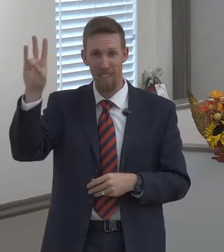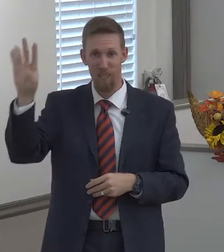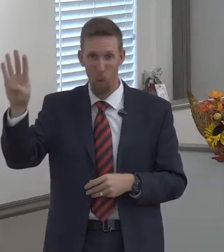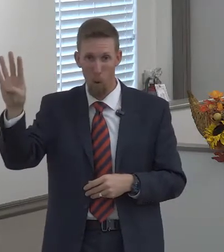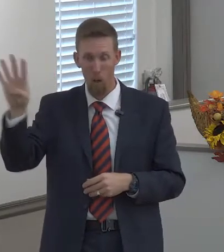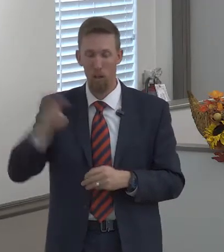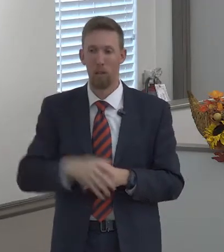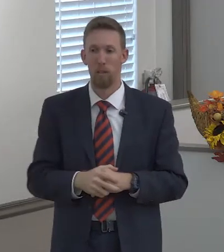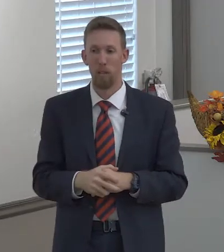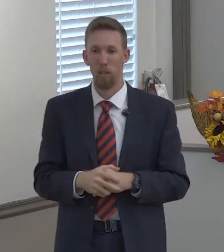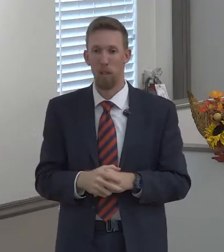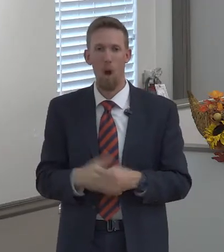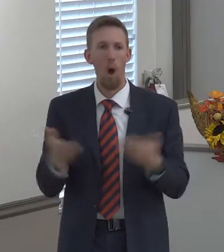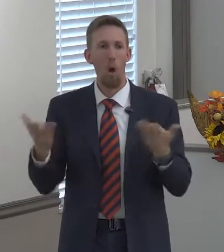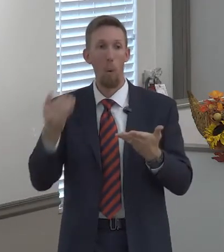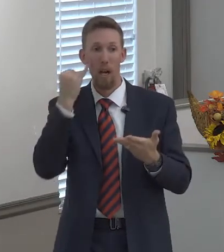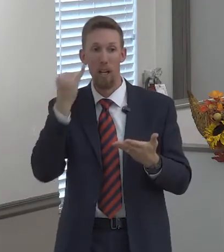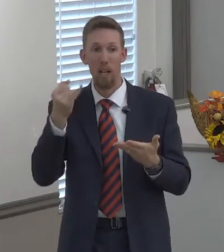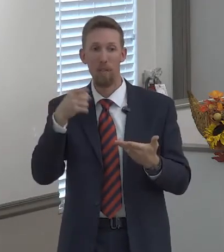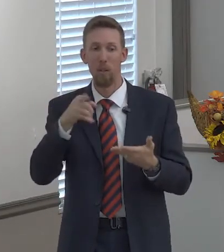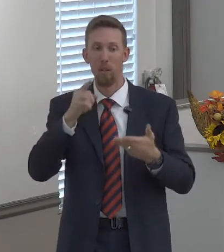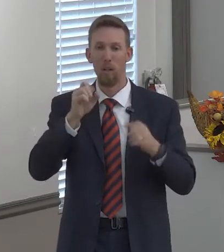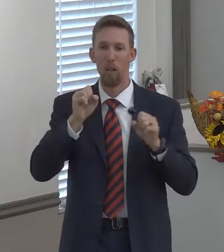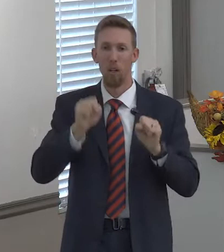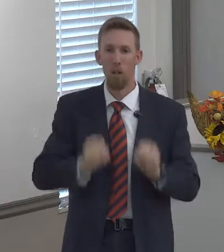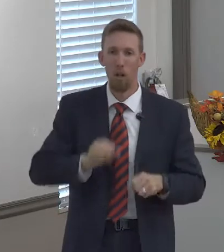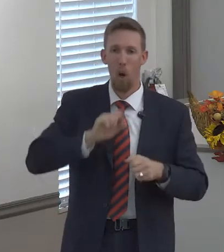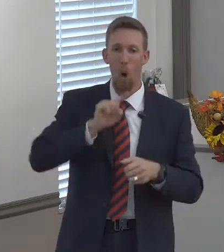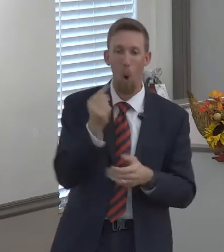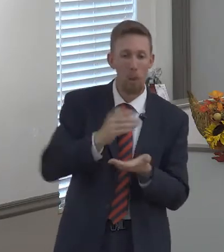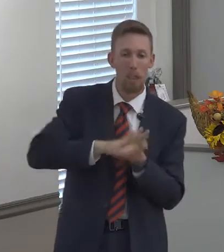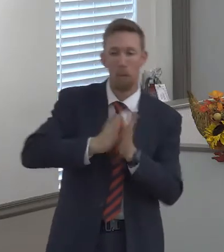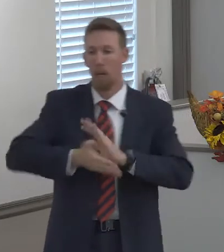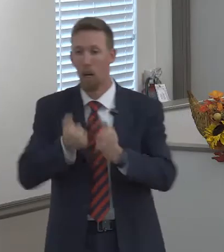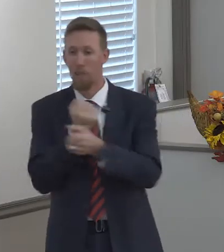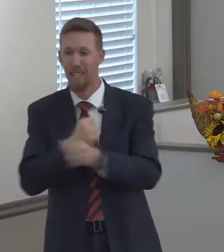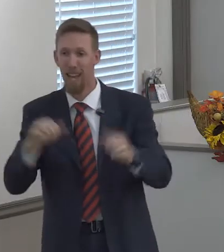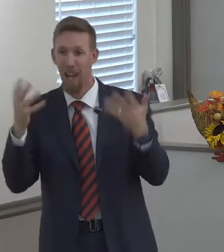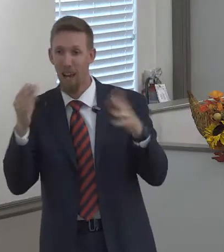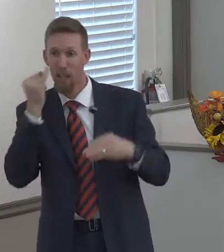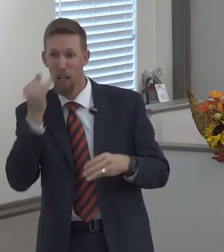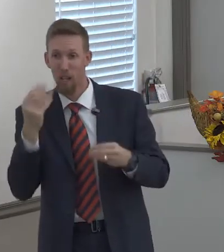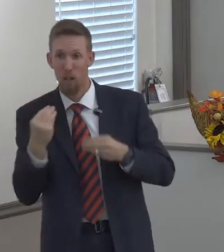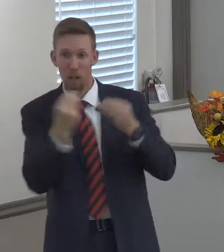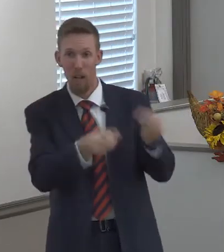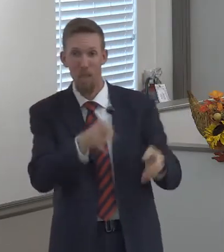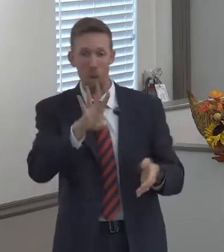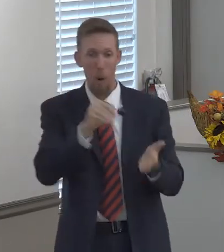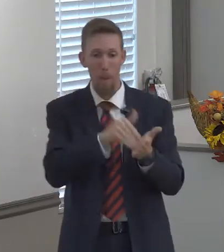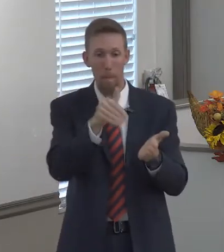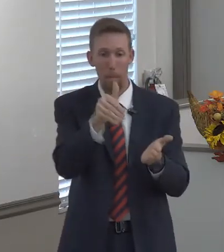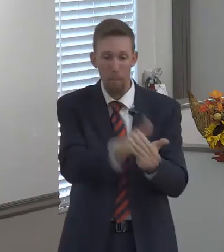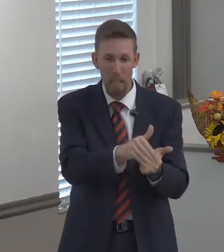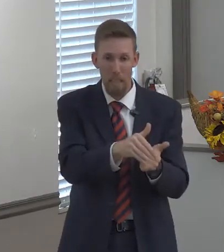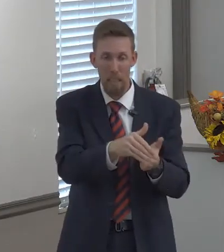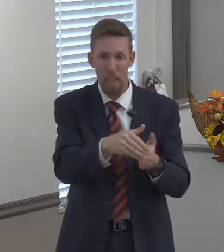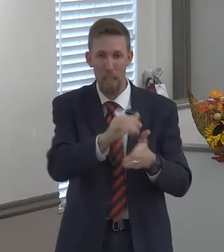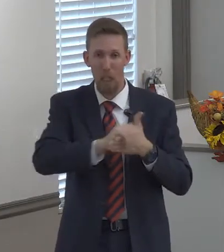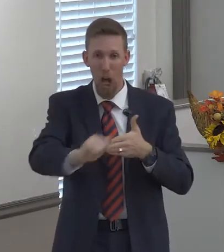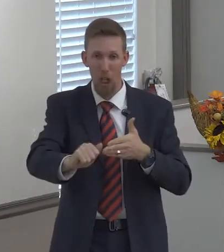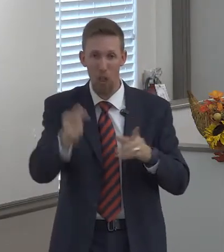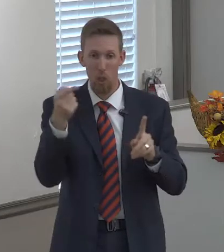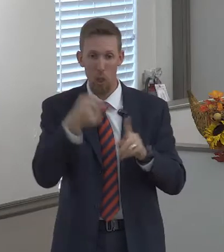Oh, no, we don't want to do that. We want to thank God for our salvation. 2 Corinthians chapter 9,